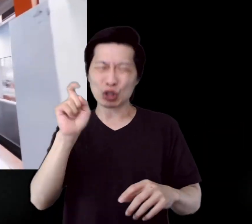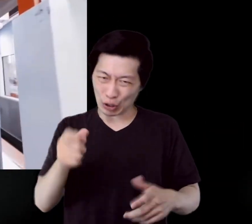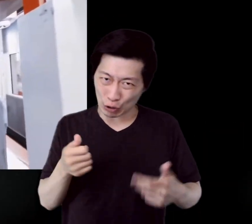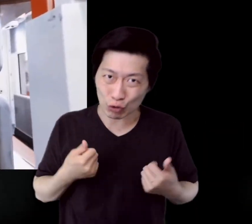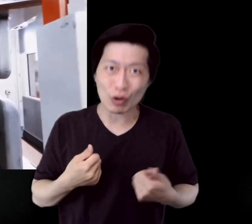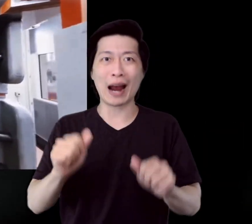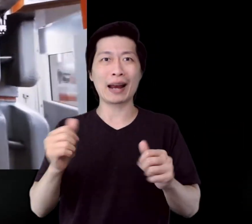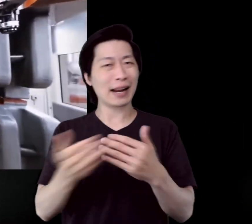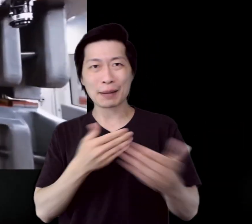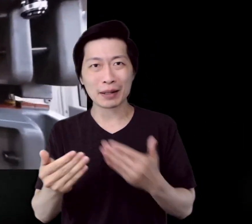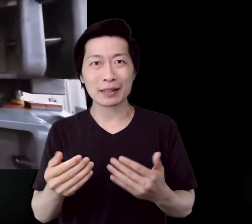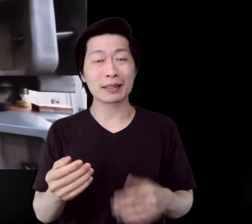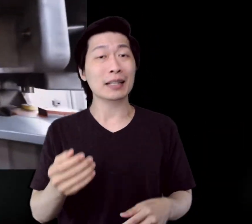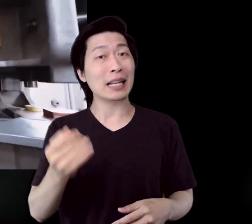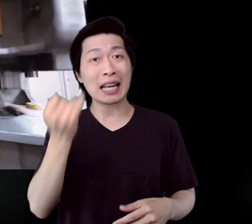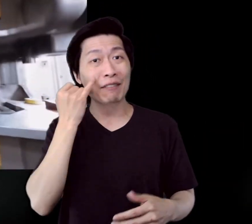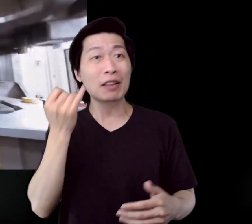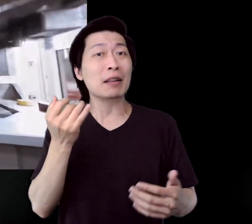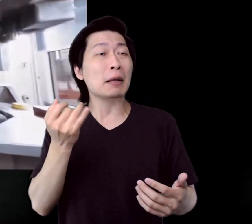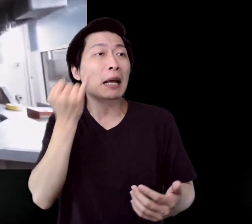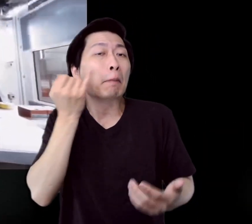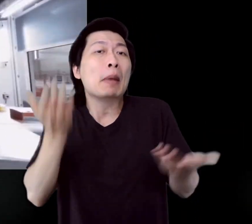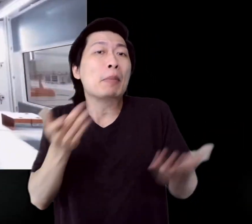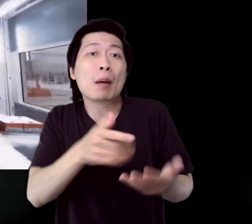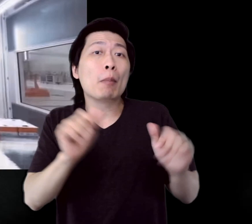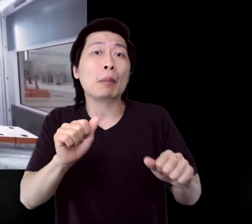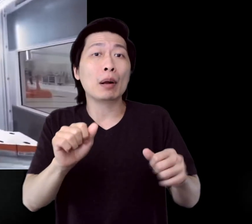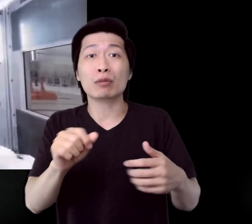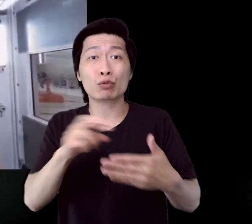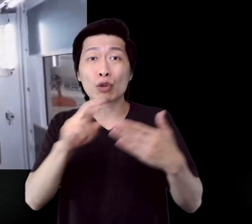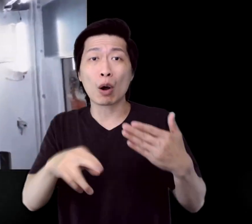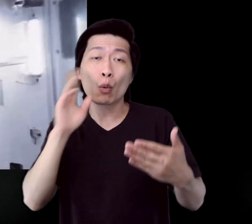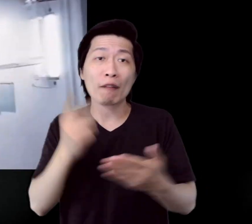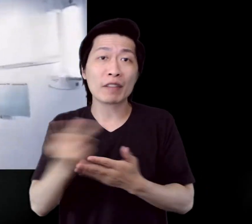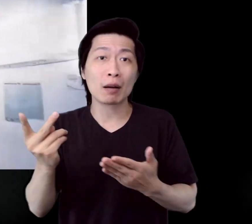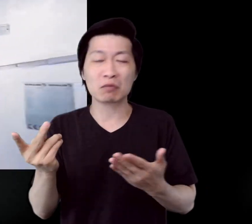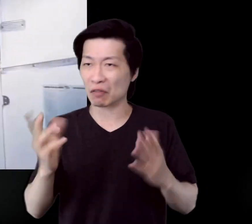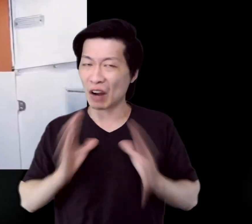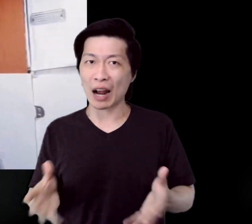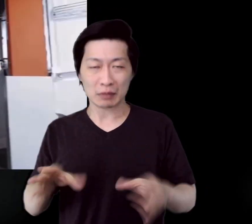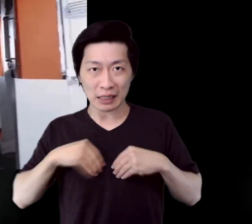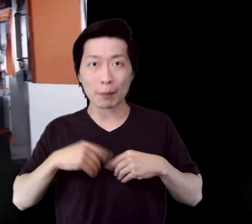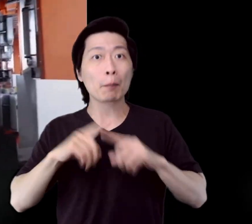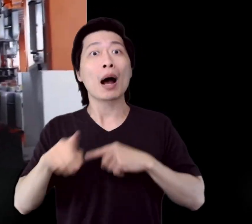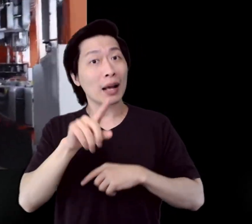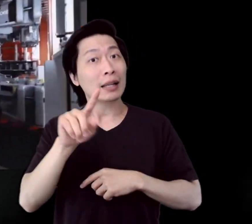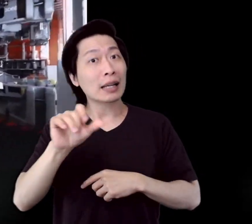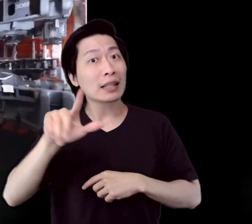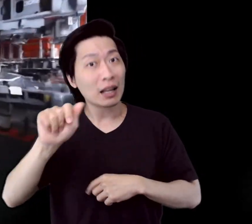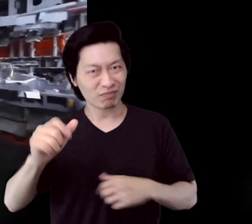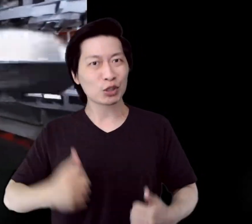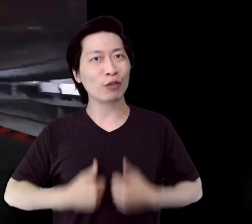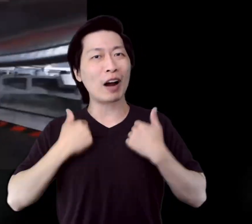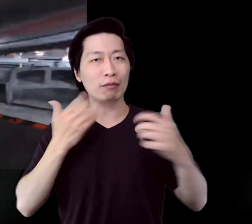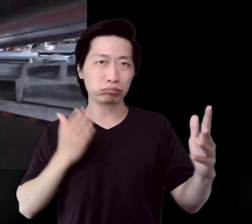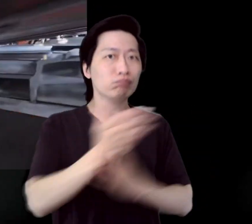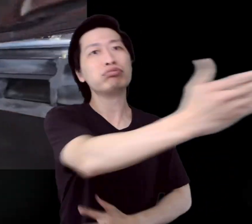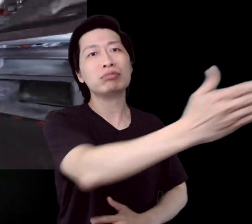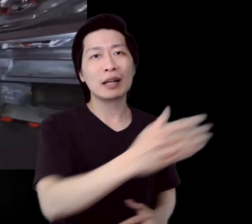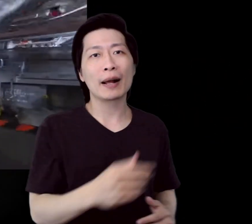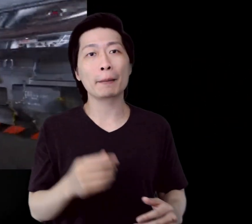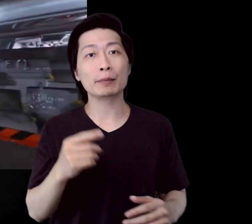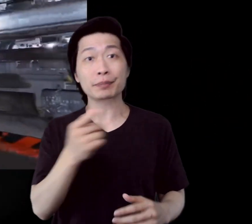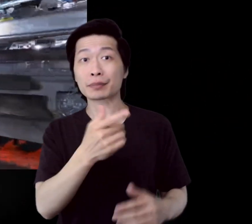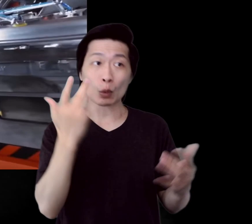though a possible outcome is failure. But Tesla did survive, and the only reason that Tesla is focusing on money and profits